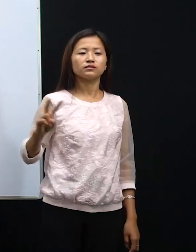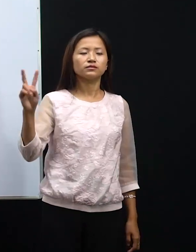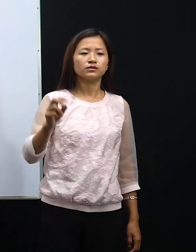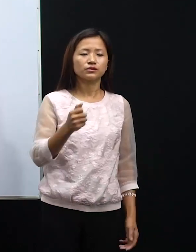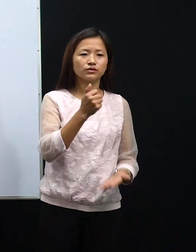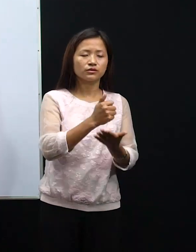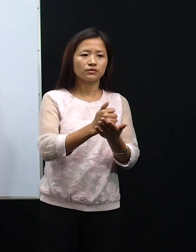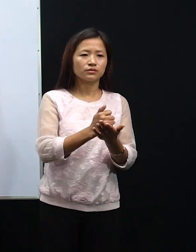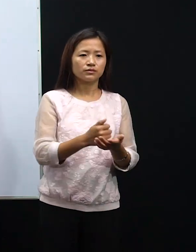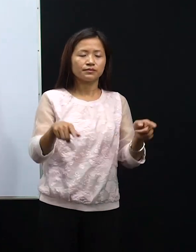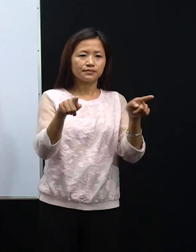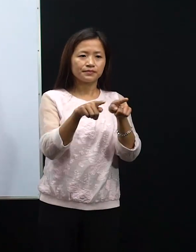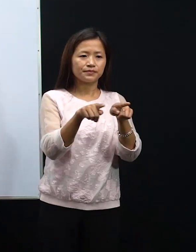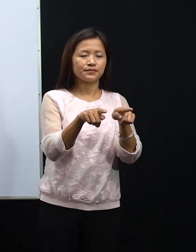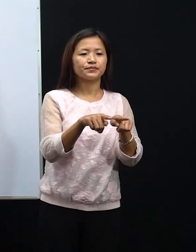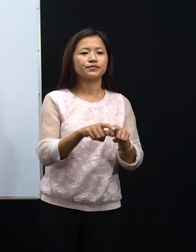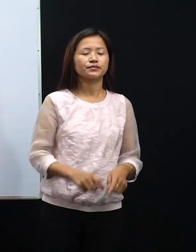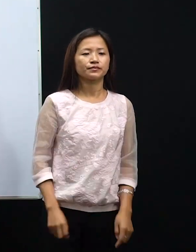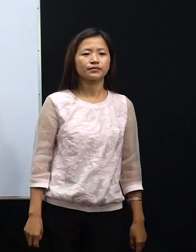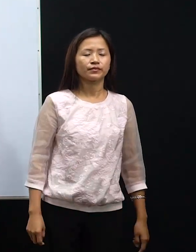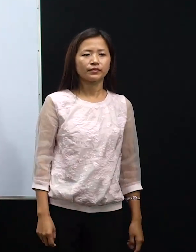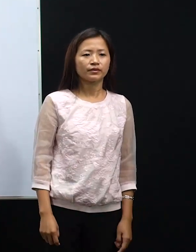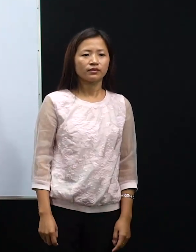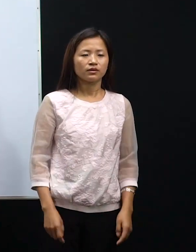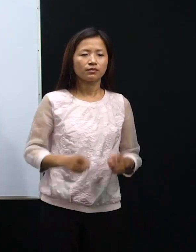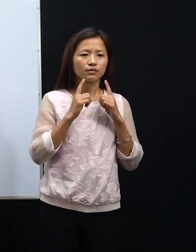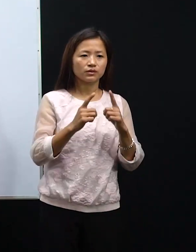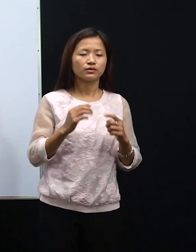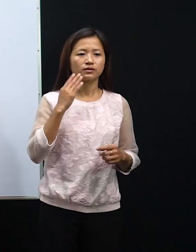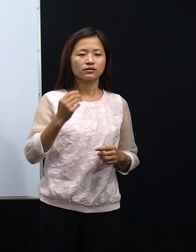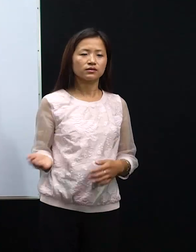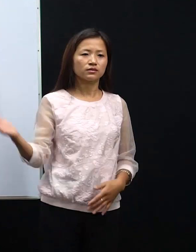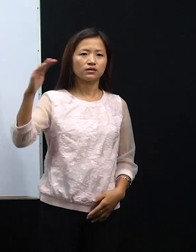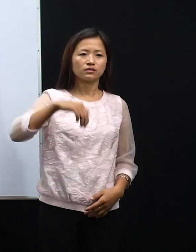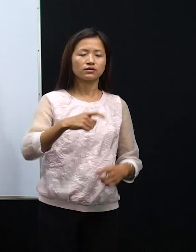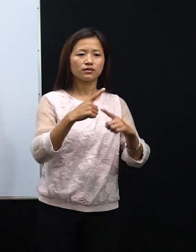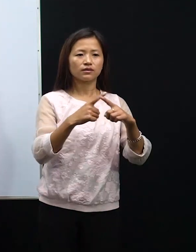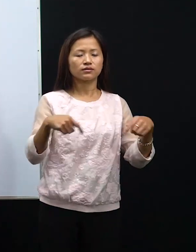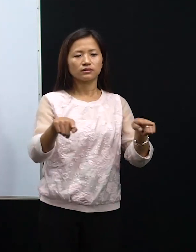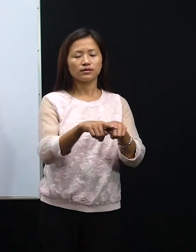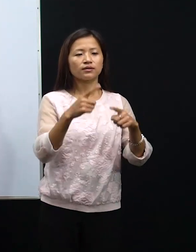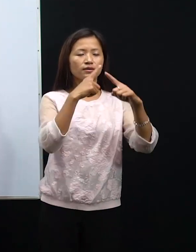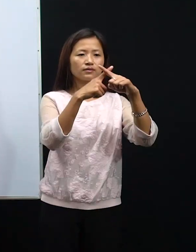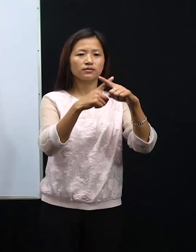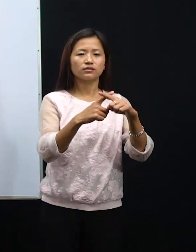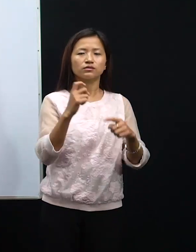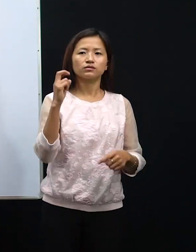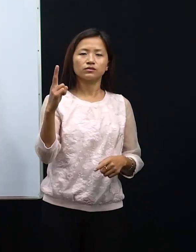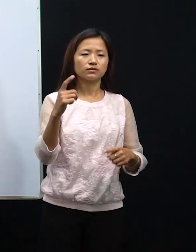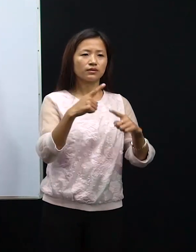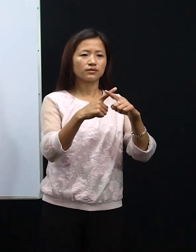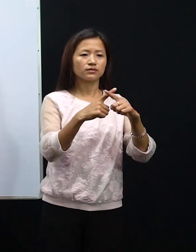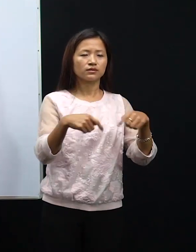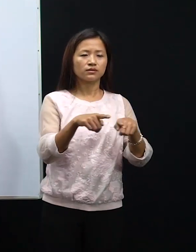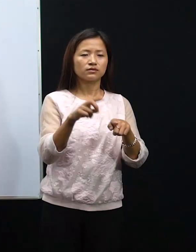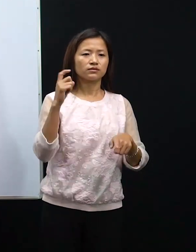X, xy, they are not like terms. But when it comes to x and x, 2x, 7x, they are like